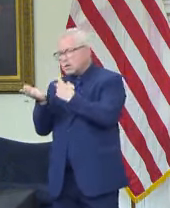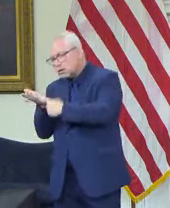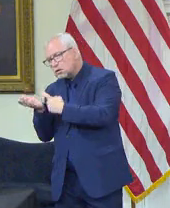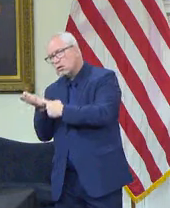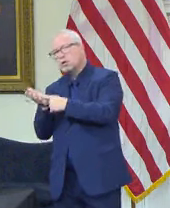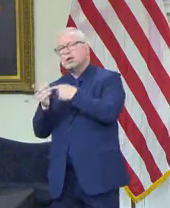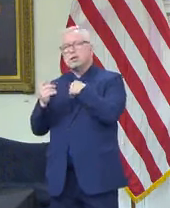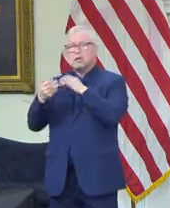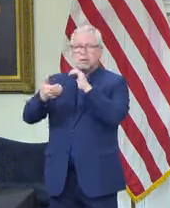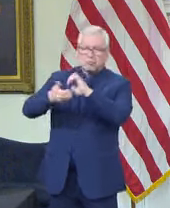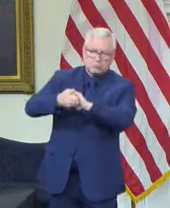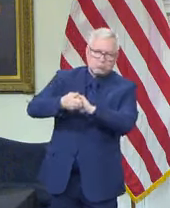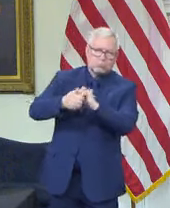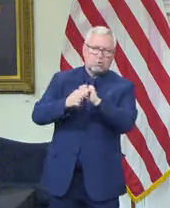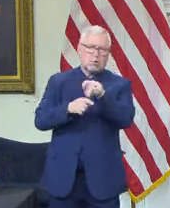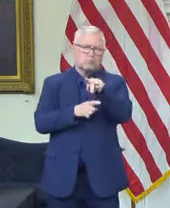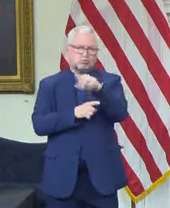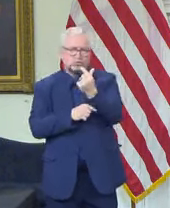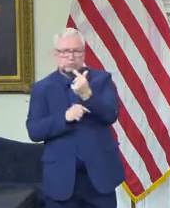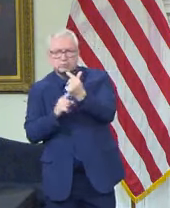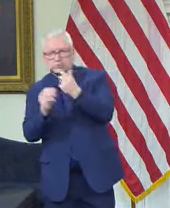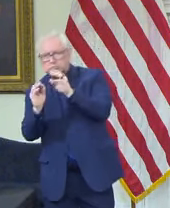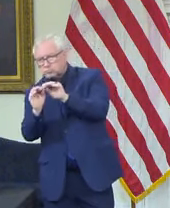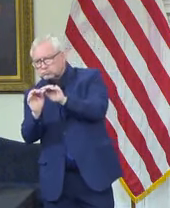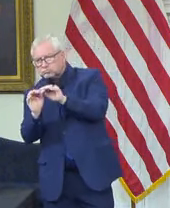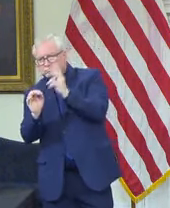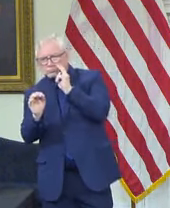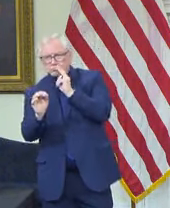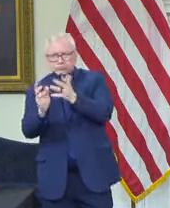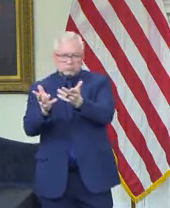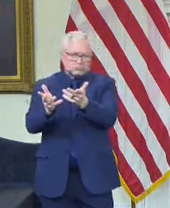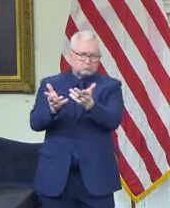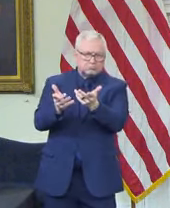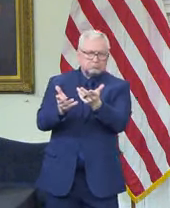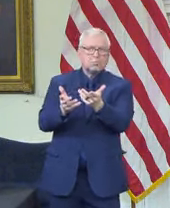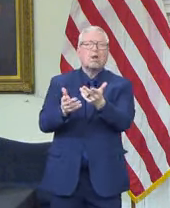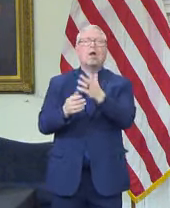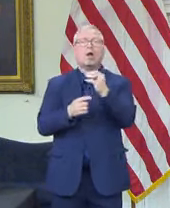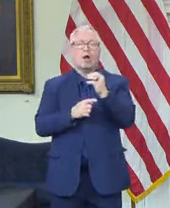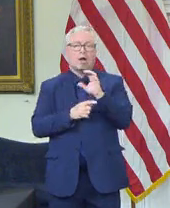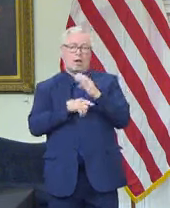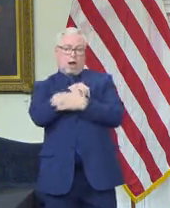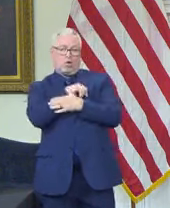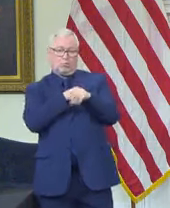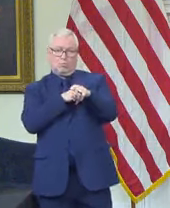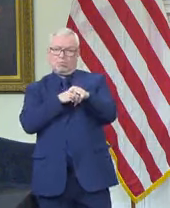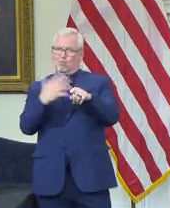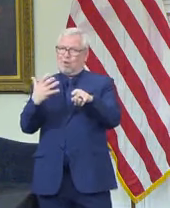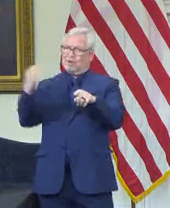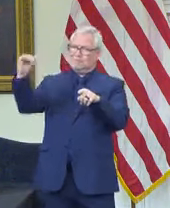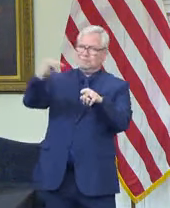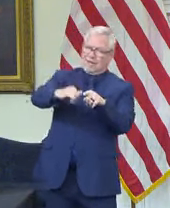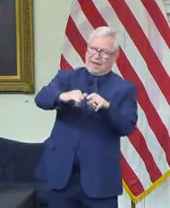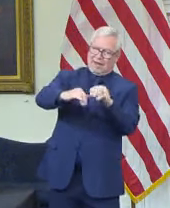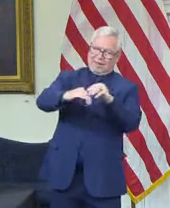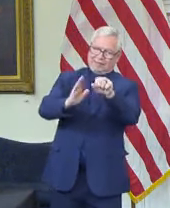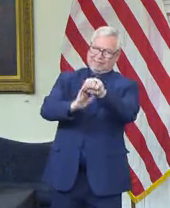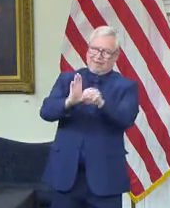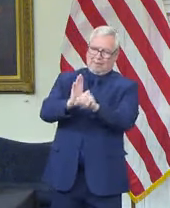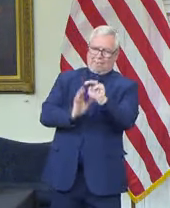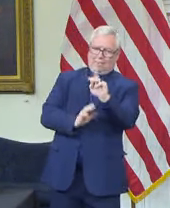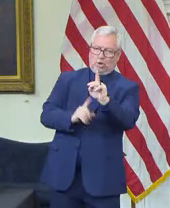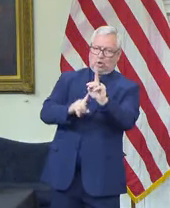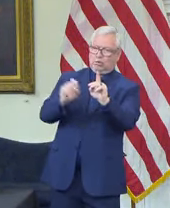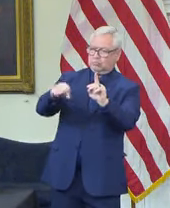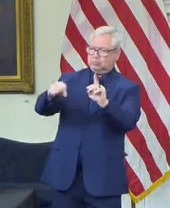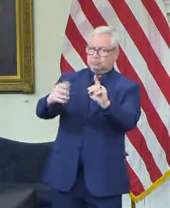County, who we and the county would both like them to stay in the state. I've had discussions. Our team has been working